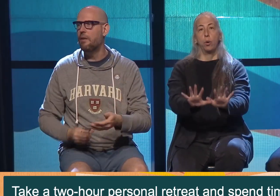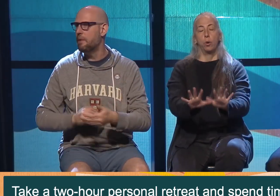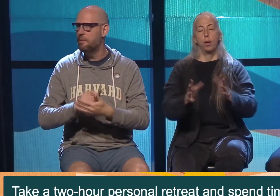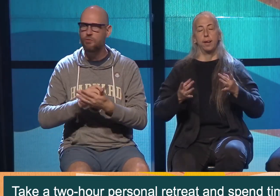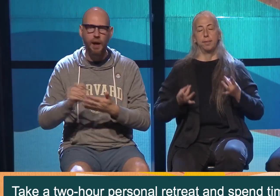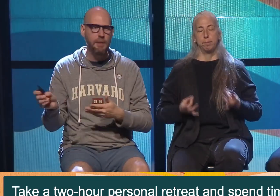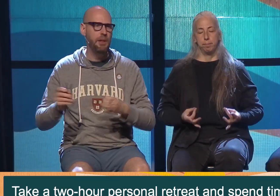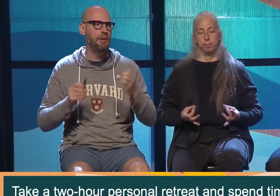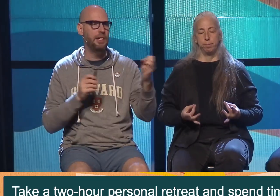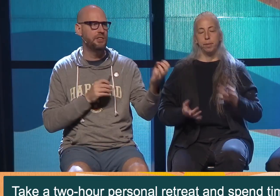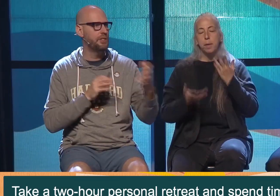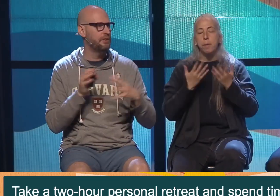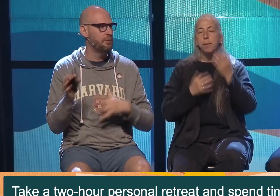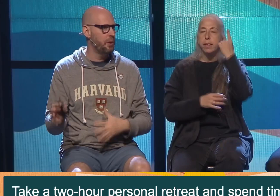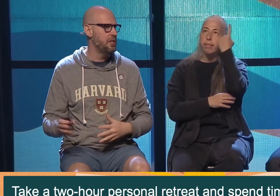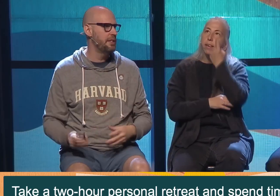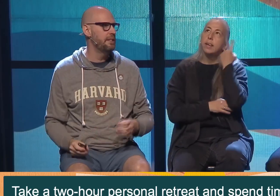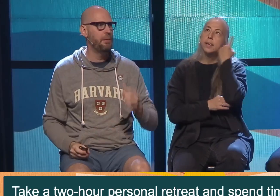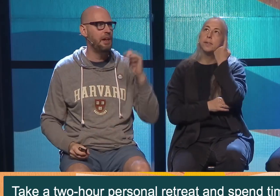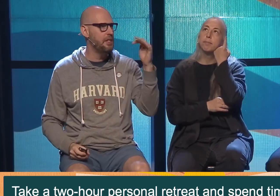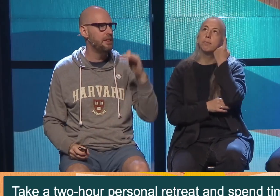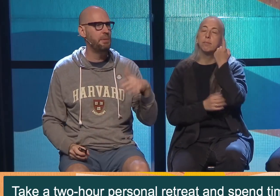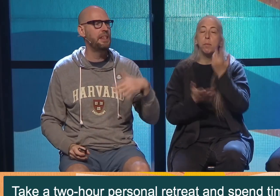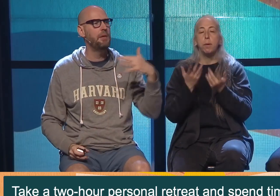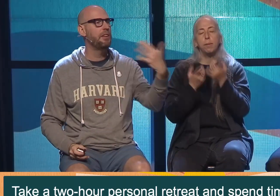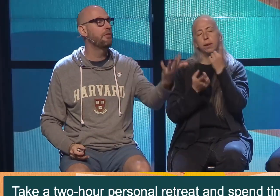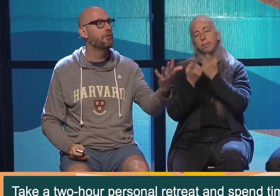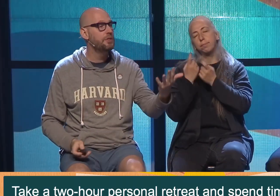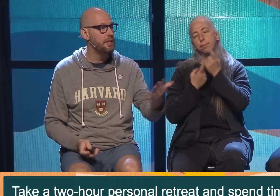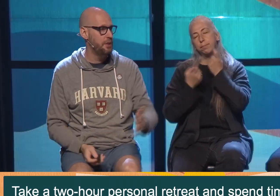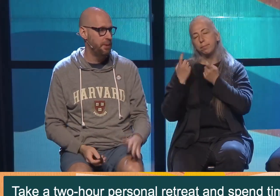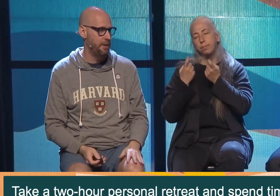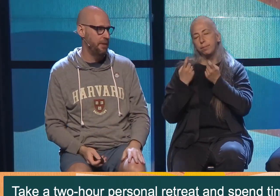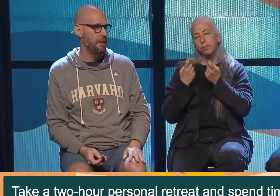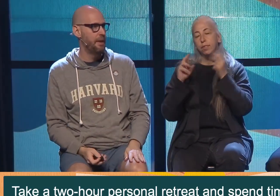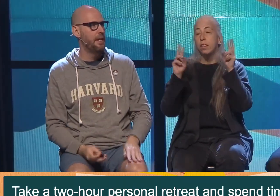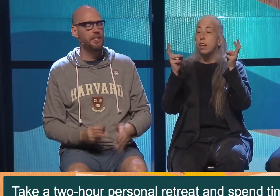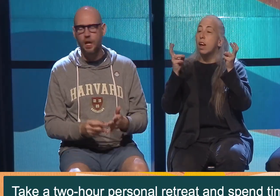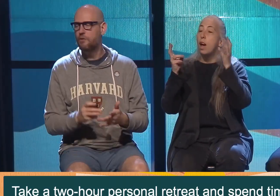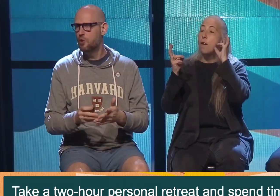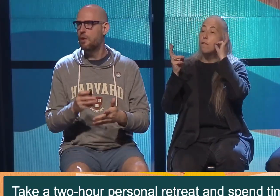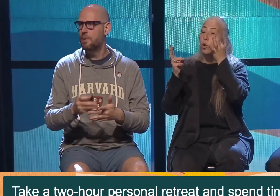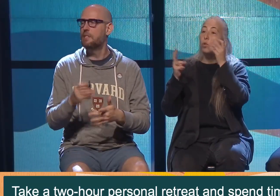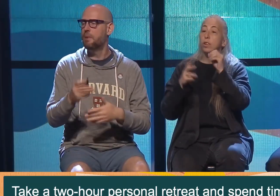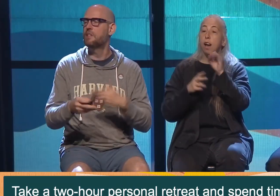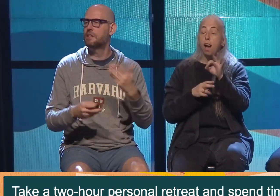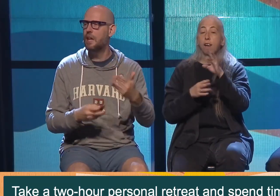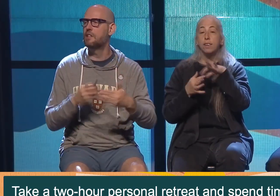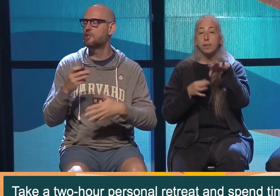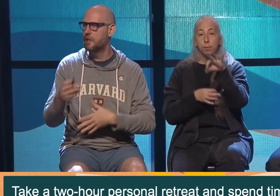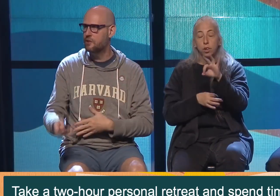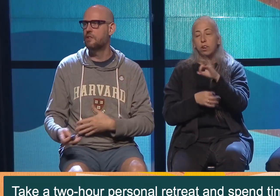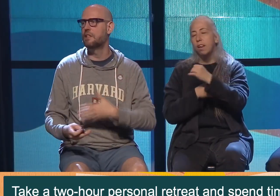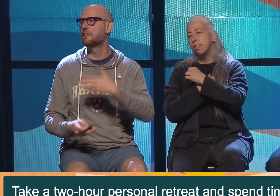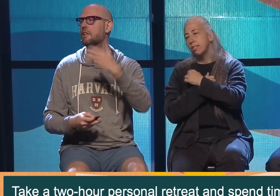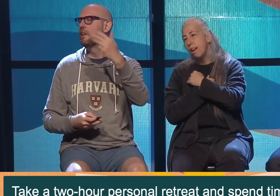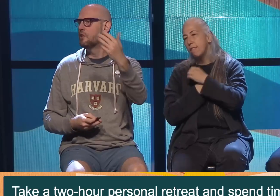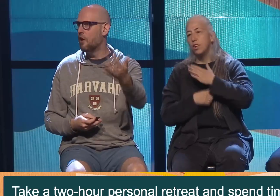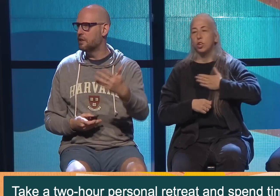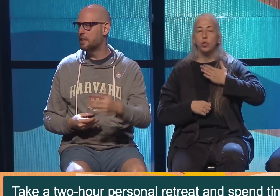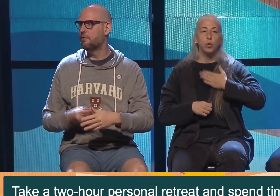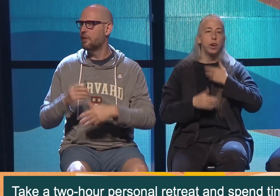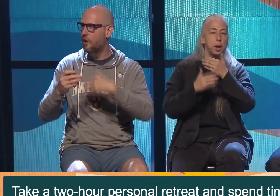think about, maybe ask yourself some questions about each of these, but think about the fruits of the Spirit. love, joy, peace, patience, kindness,